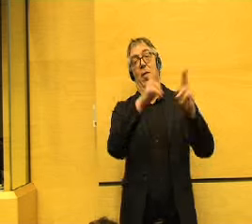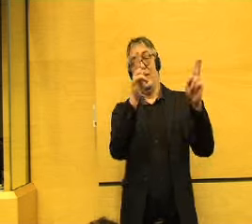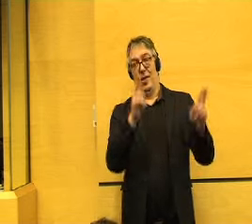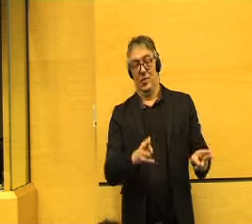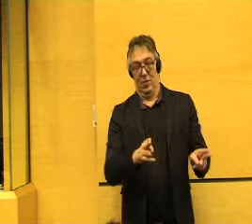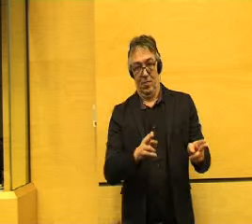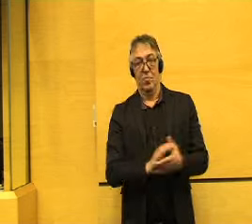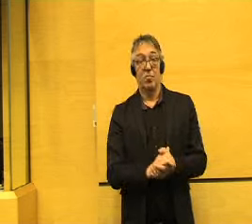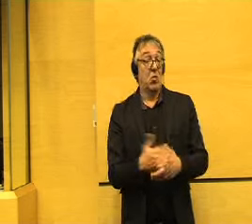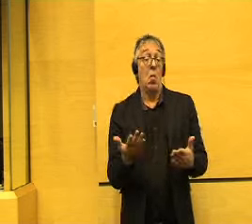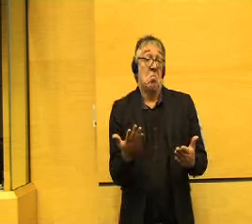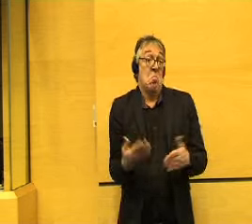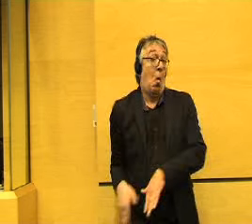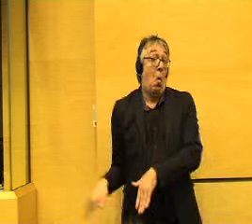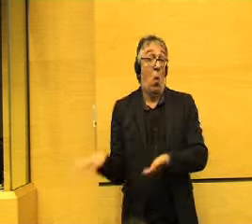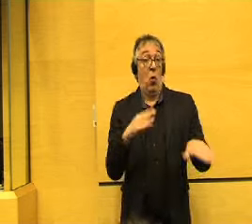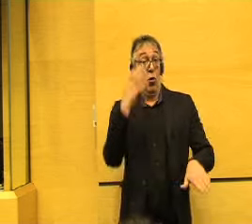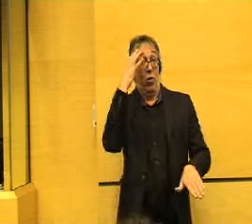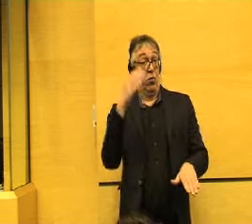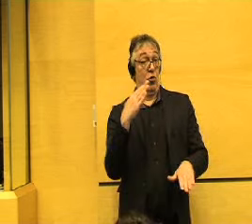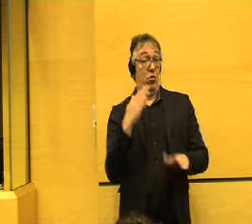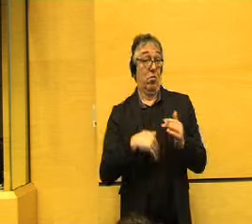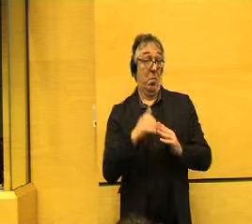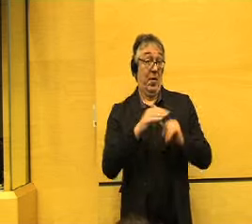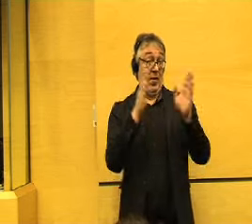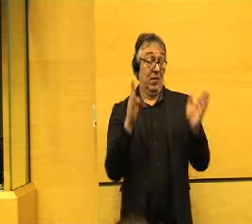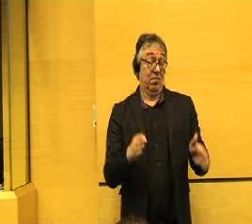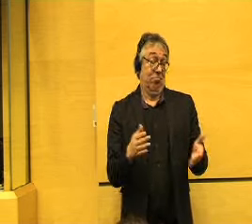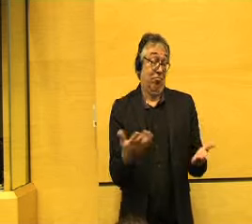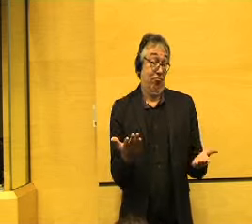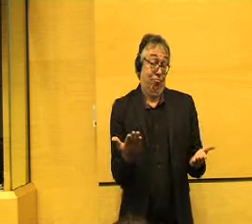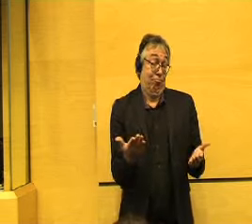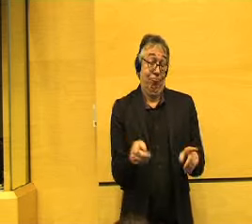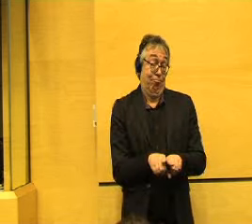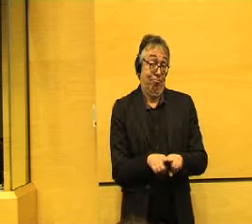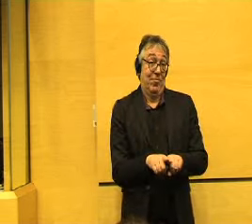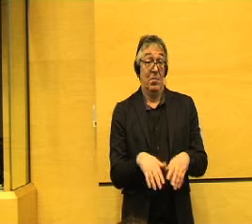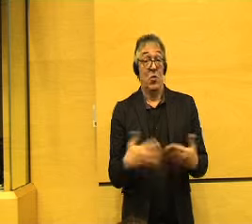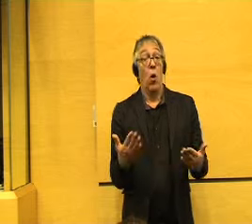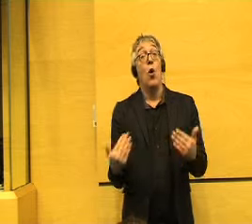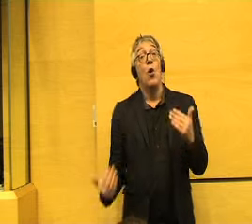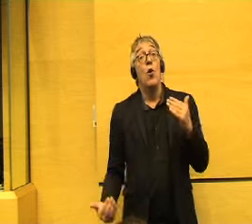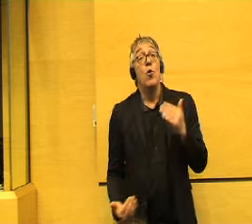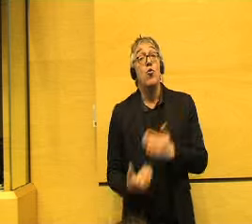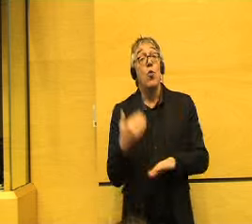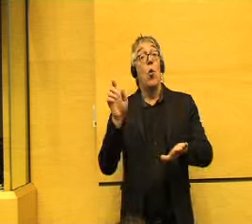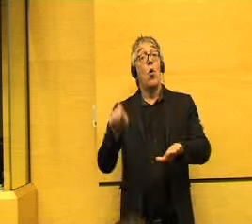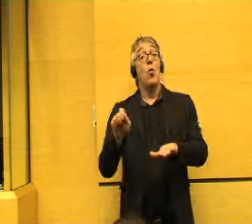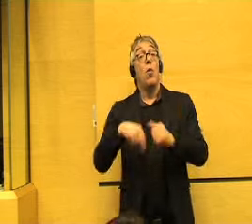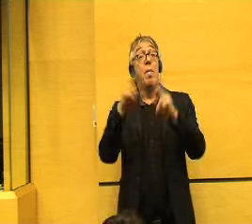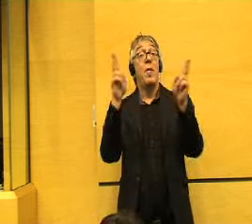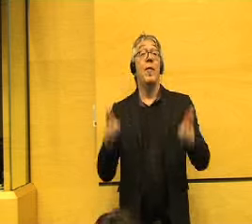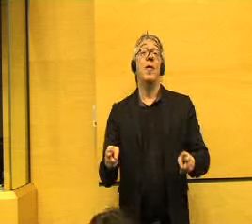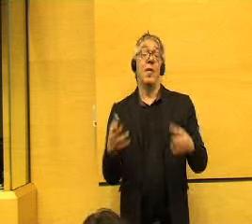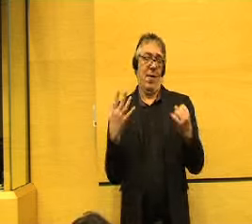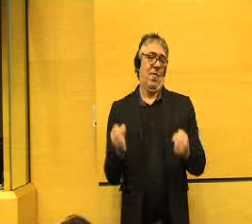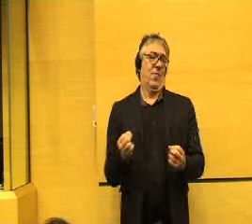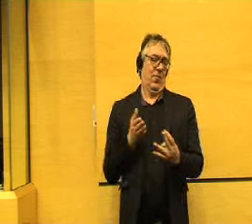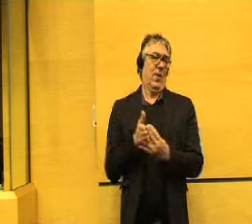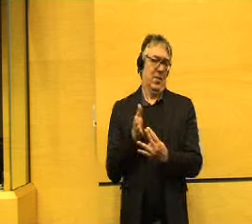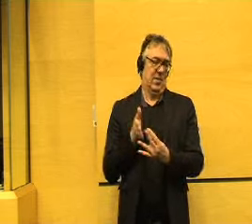no exception. Therefore, new court facilities are accessible for persons with